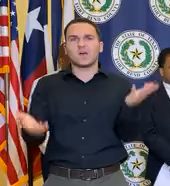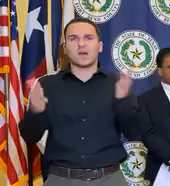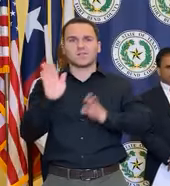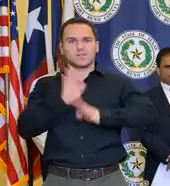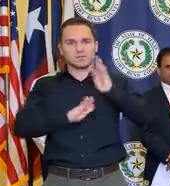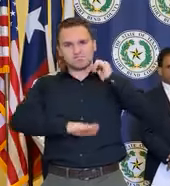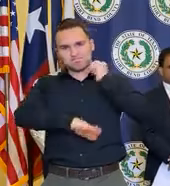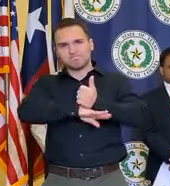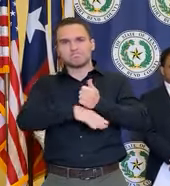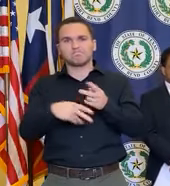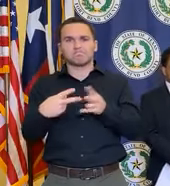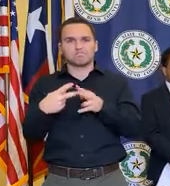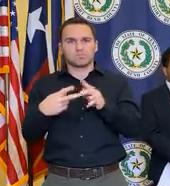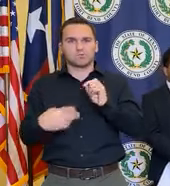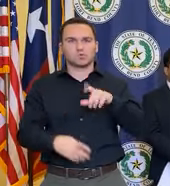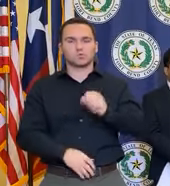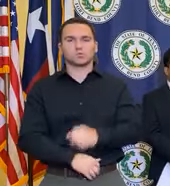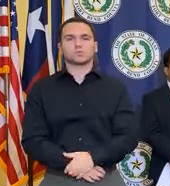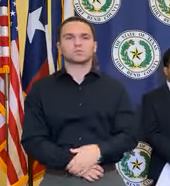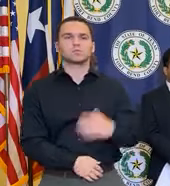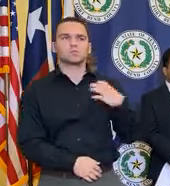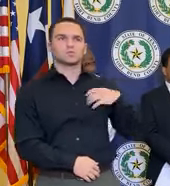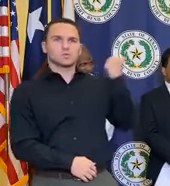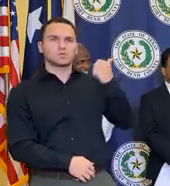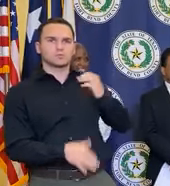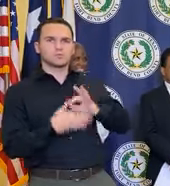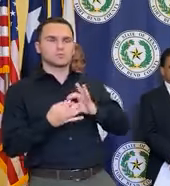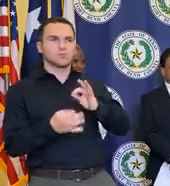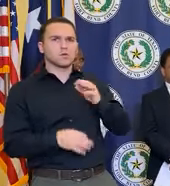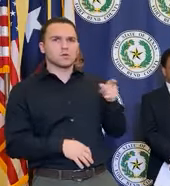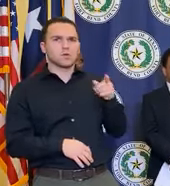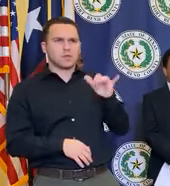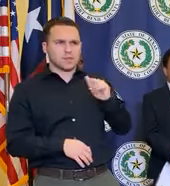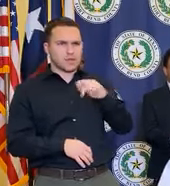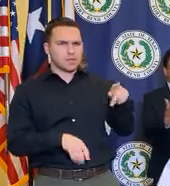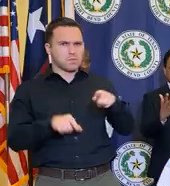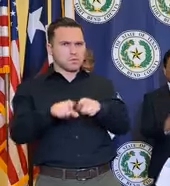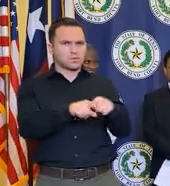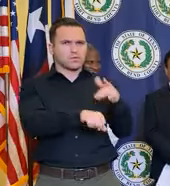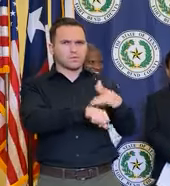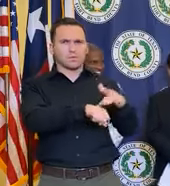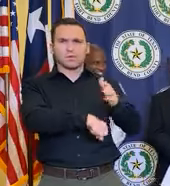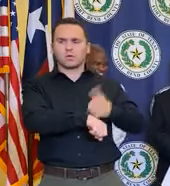you. Robin, I also hear that this app is created in-house. Yes. Yes, it is.